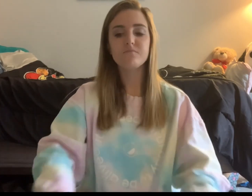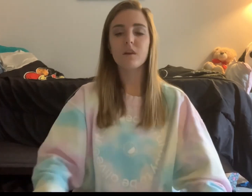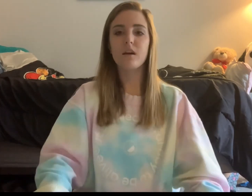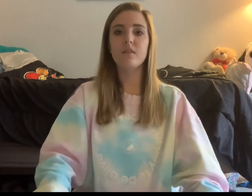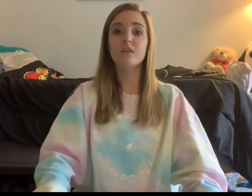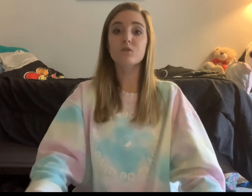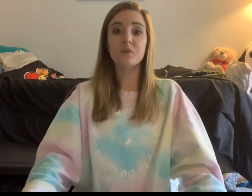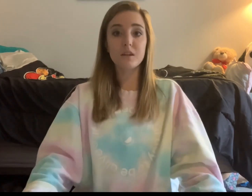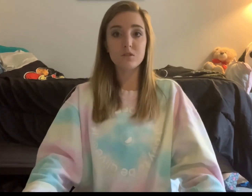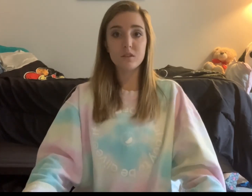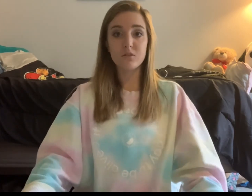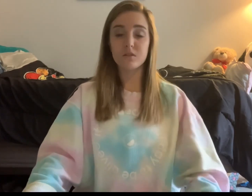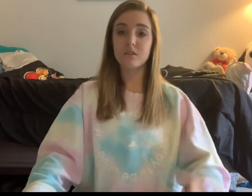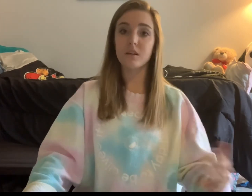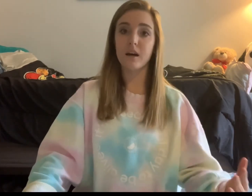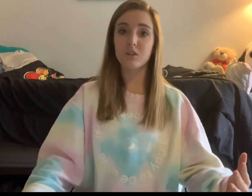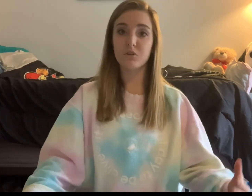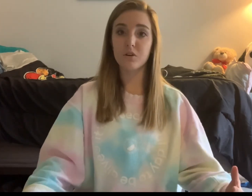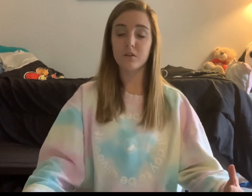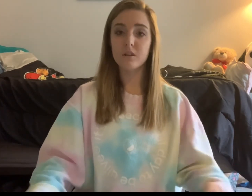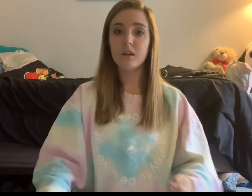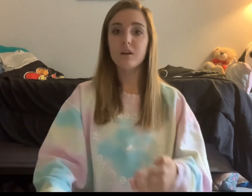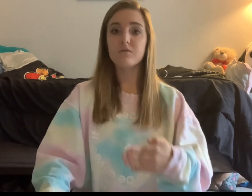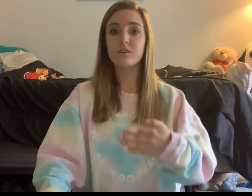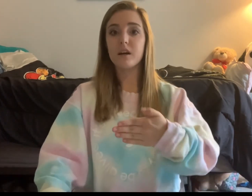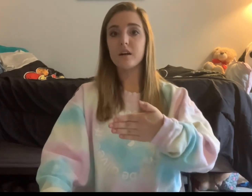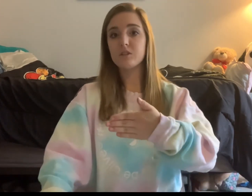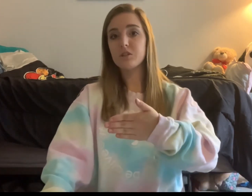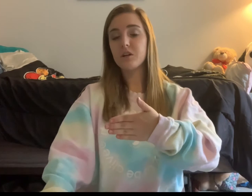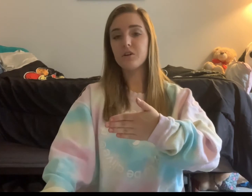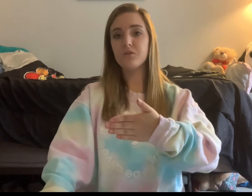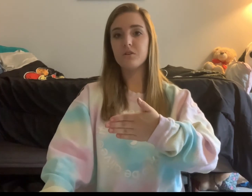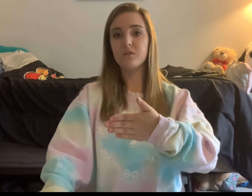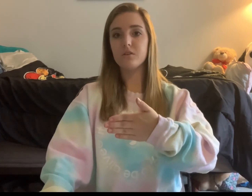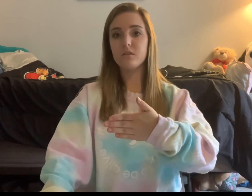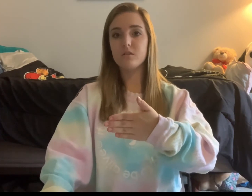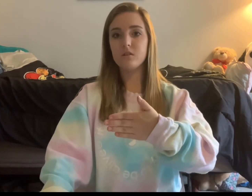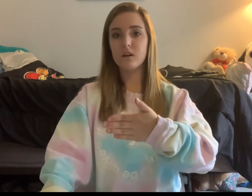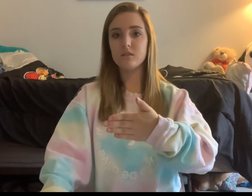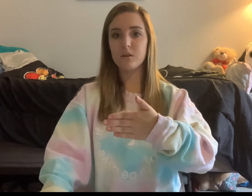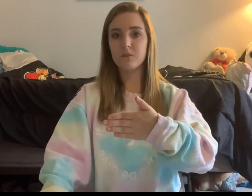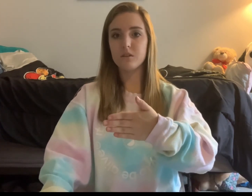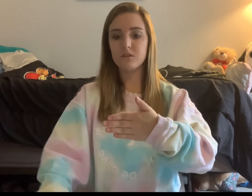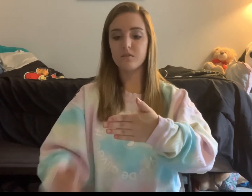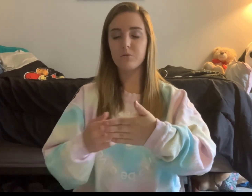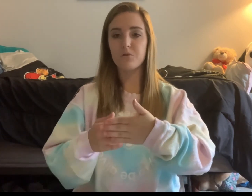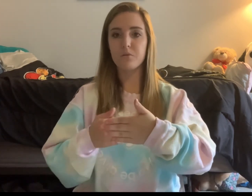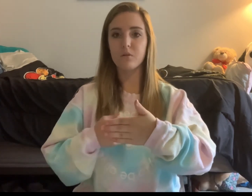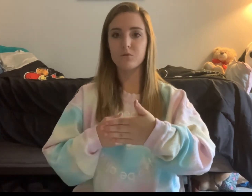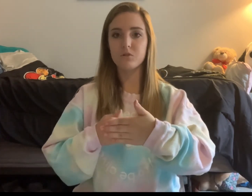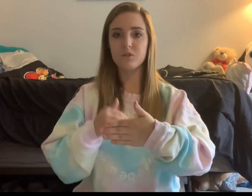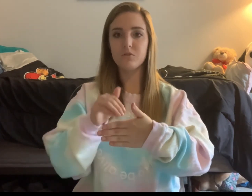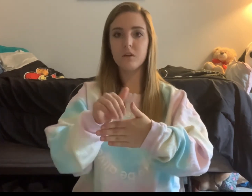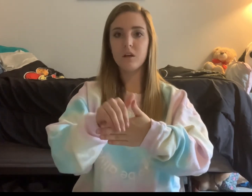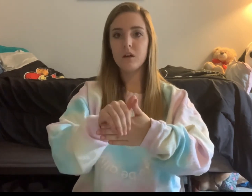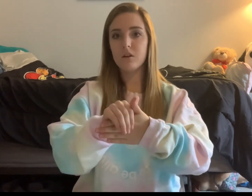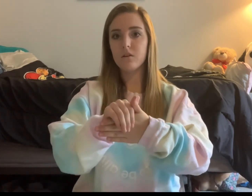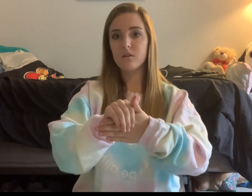And then to answer it, you could say cash or card. For cash, your non-dominant is flat with your palm towards you. Your other